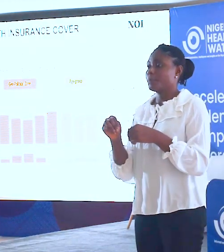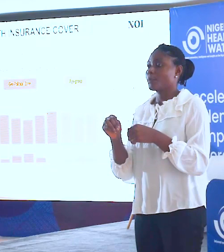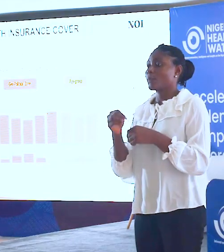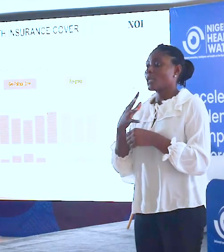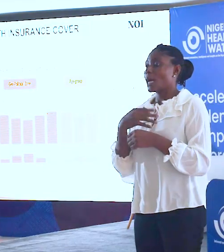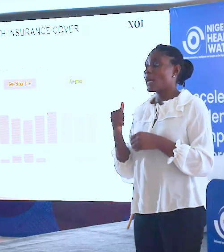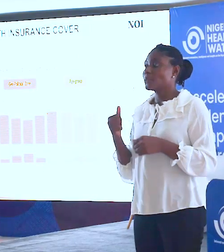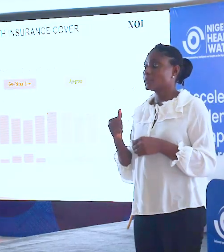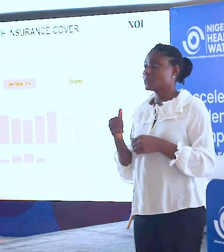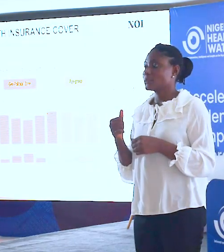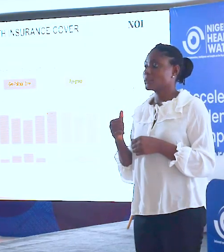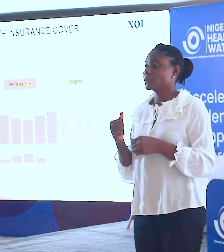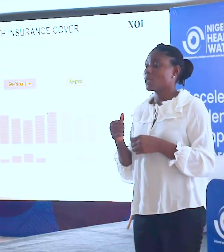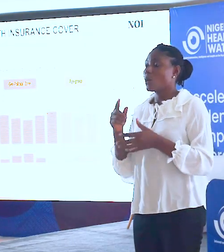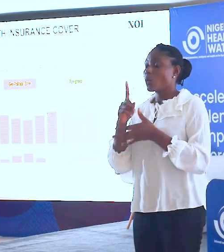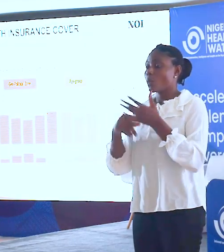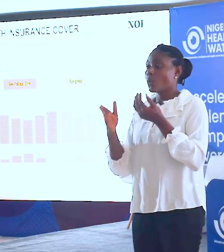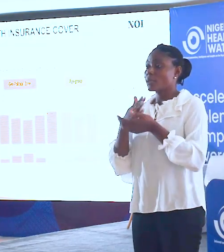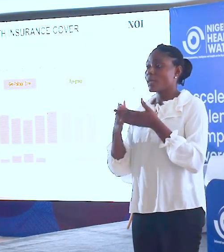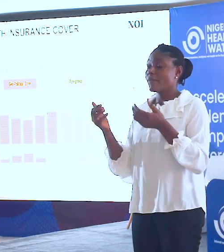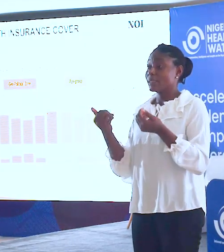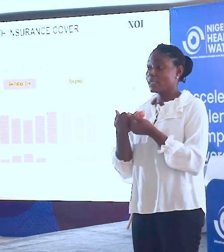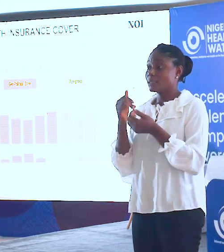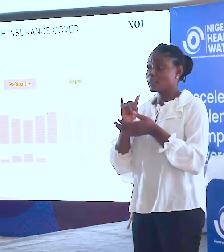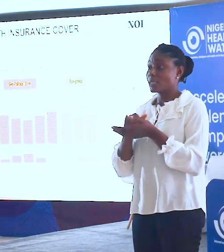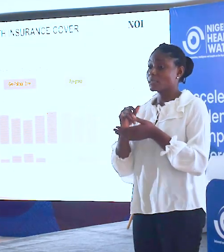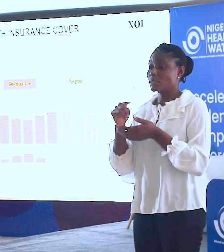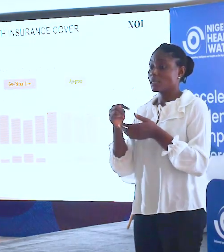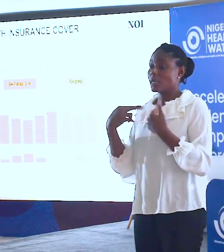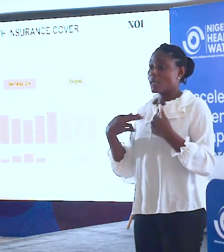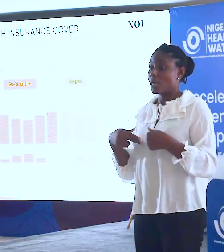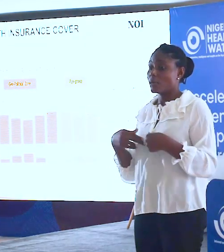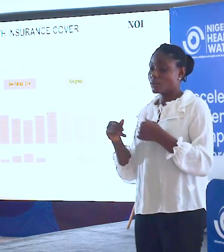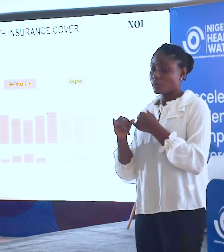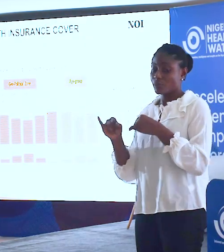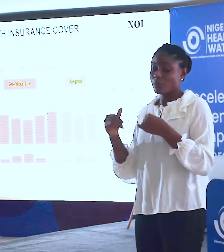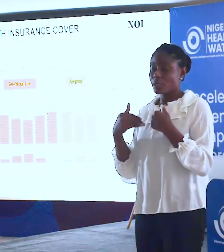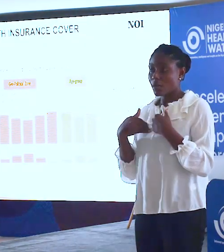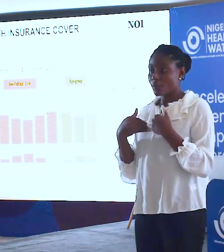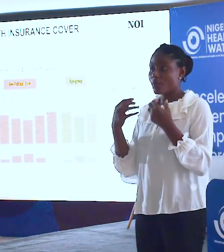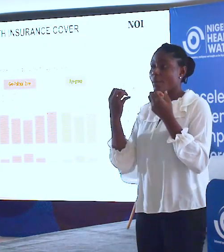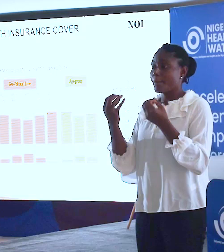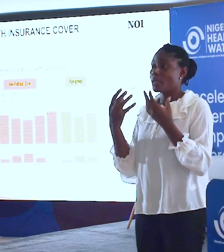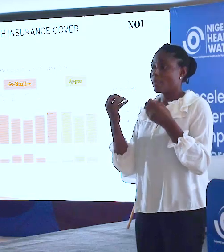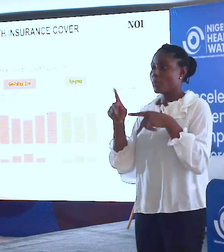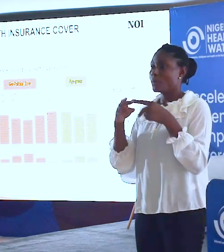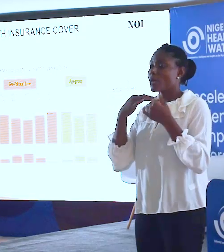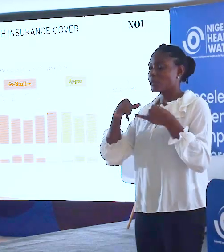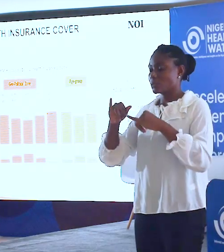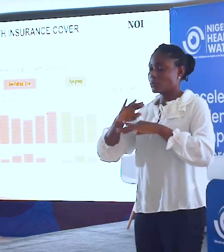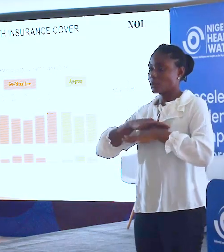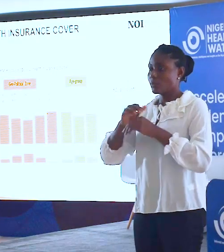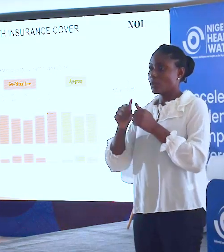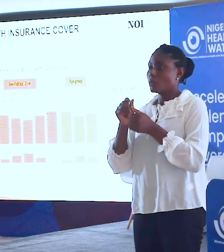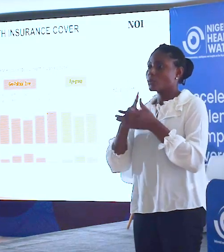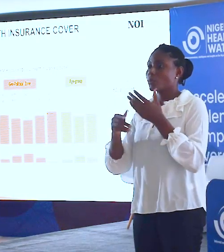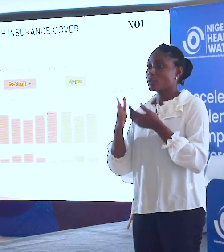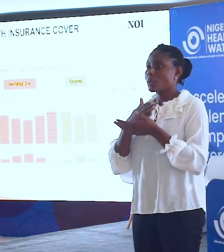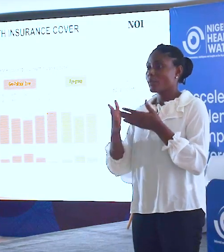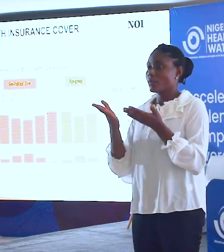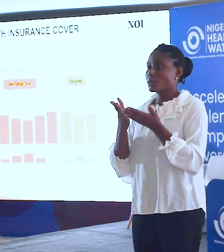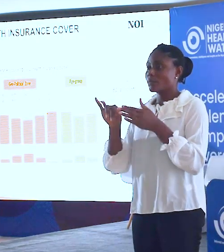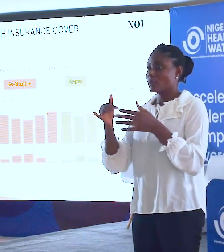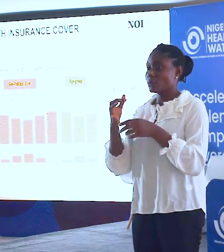the NHIS is carrying most of the load. And whatever challenges the health insurance coverage has in Nigeria, majority of people are still satisfied with whatever service that they are